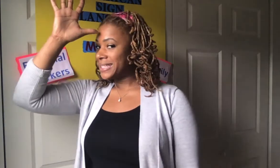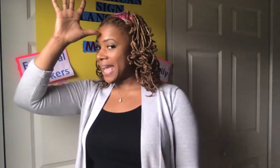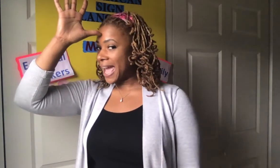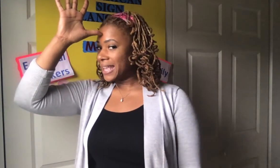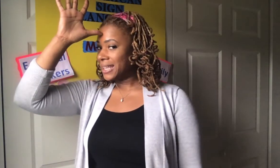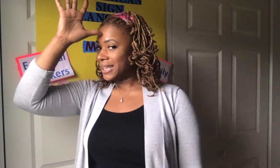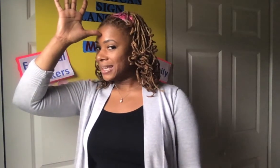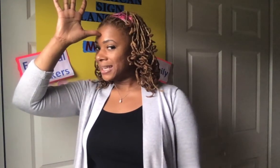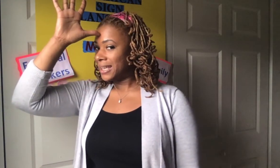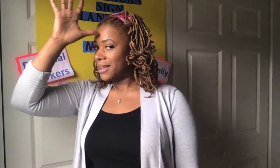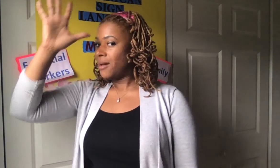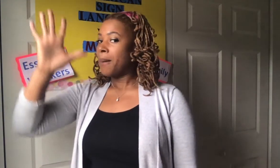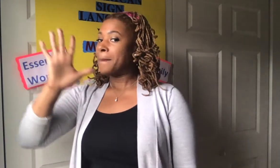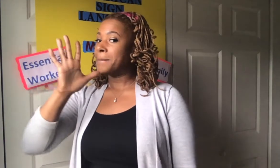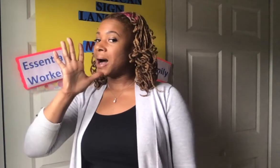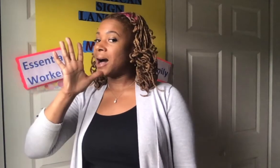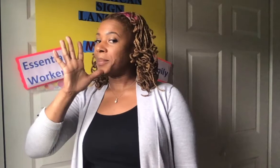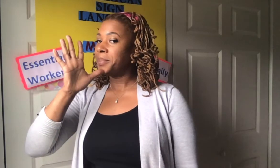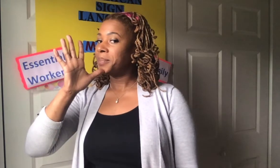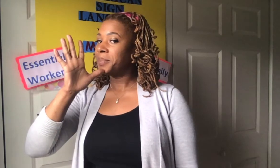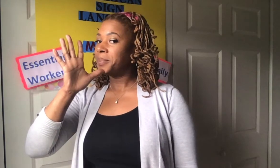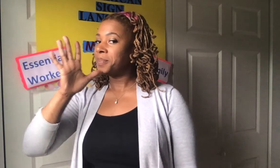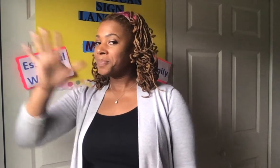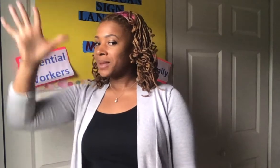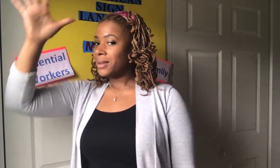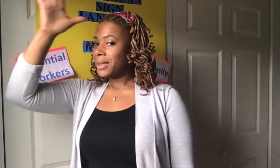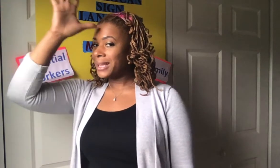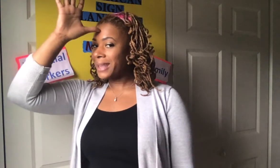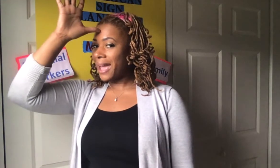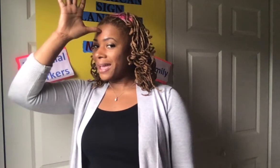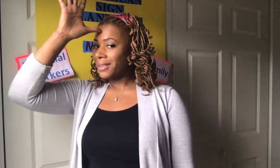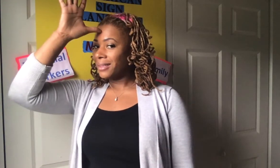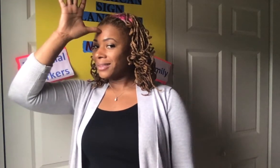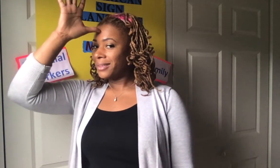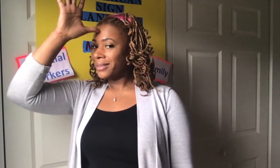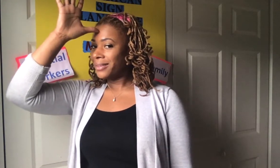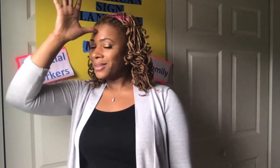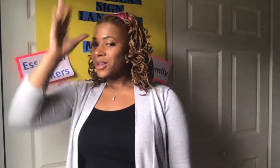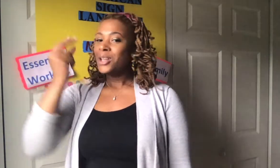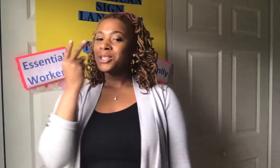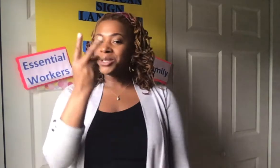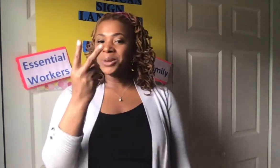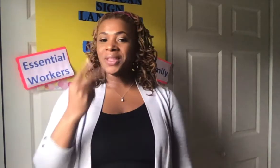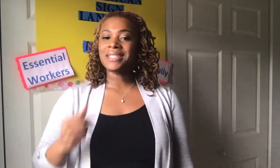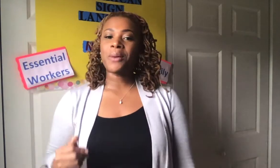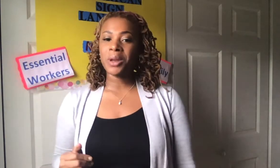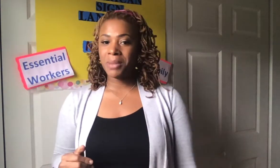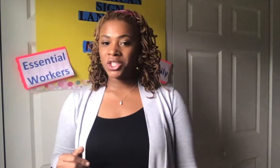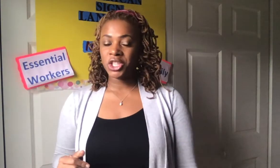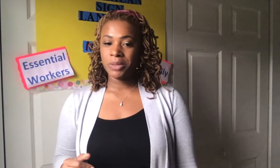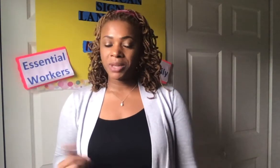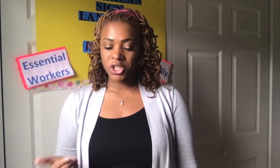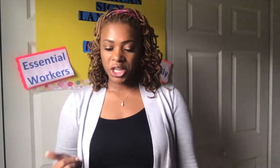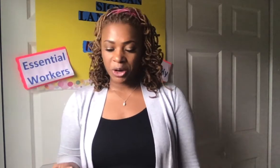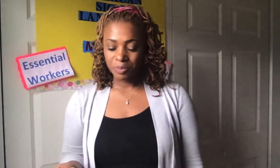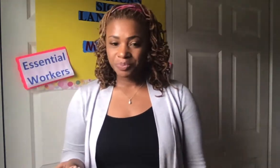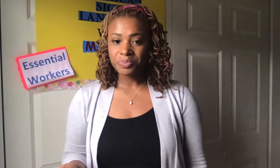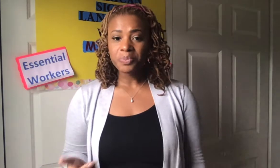Dad. Mom and dad. So 2 things I want to mention here.